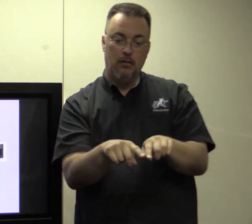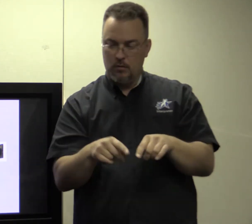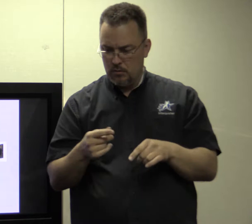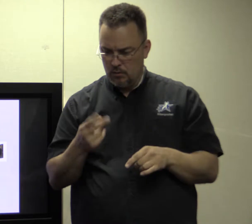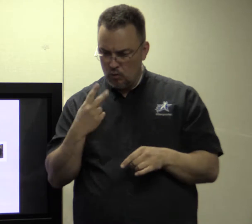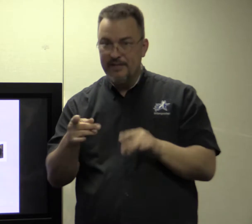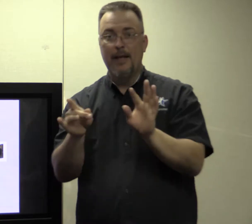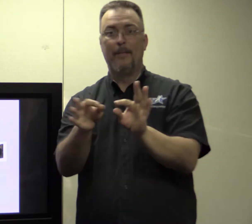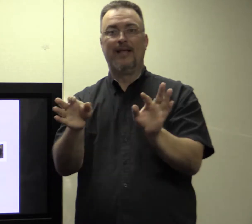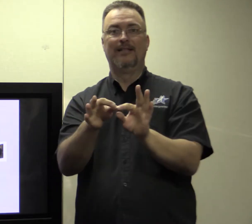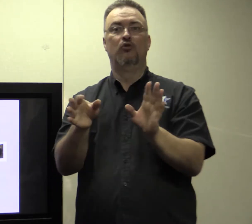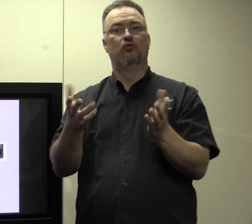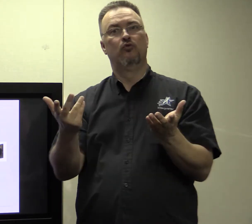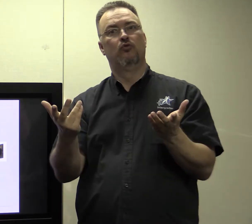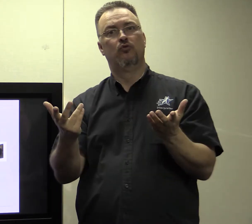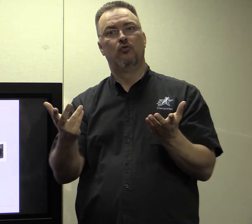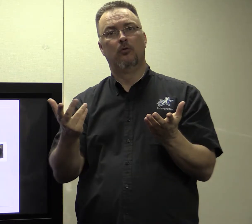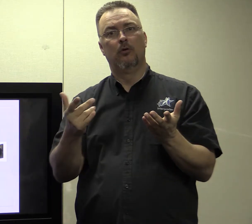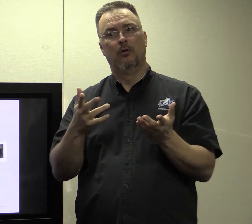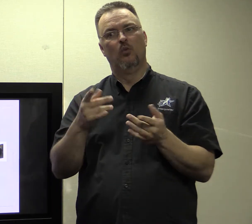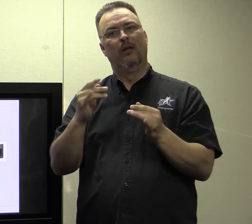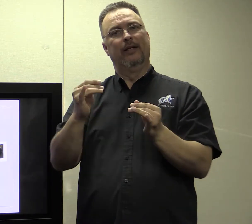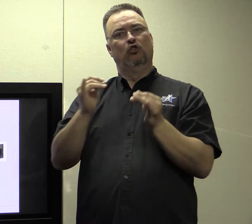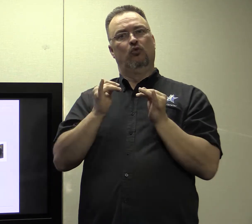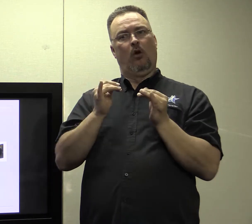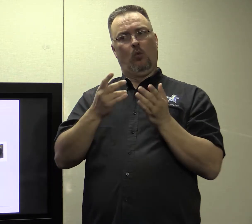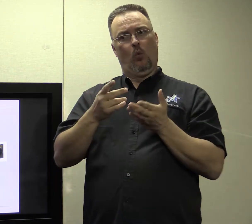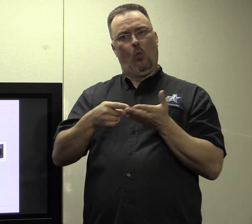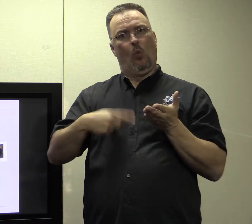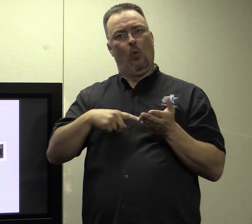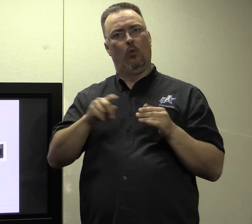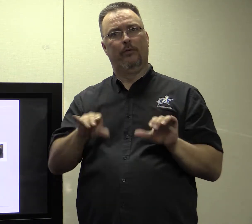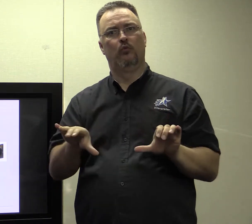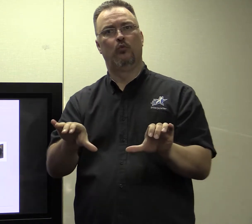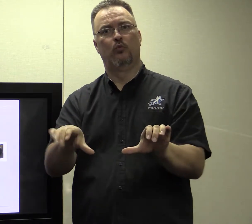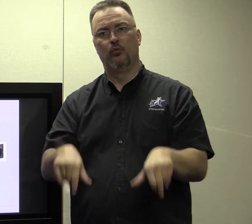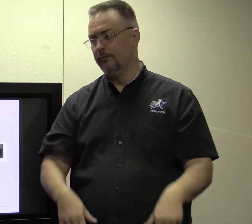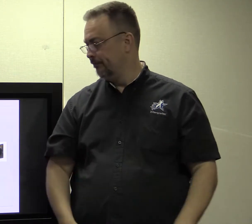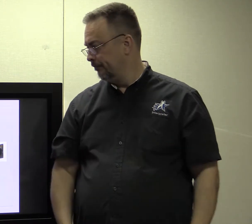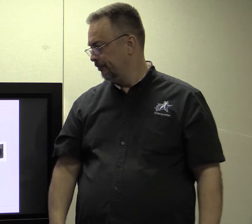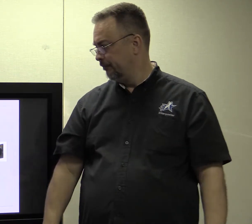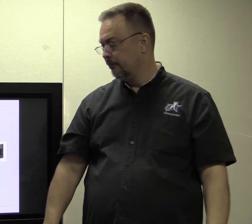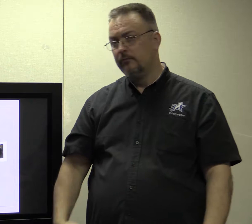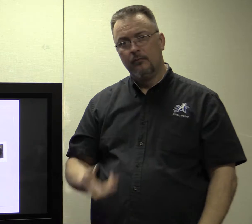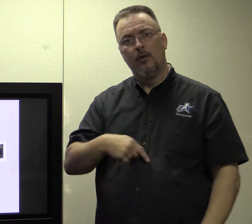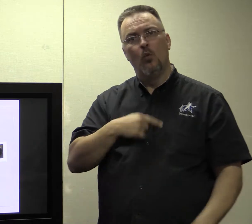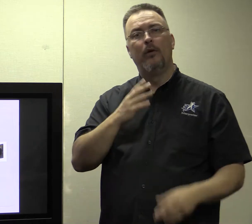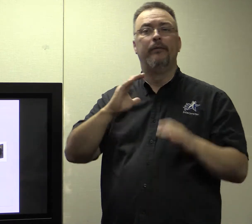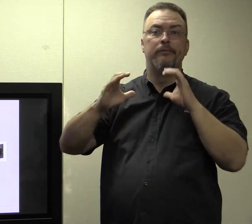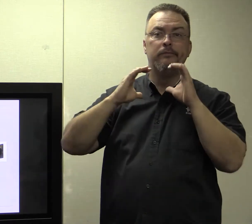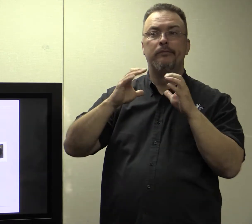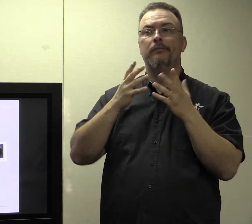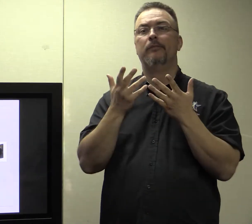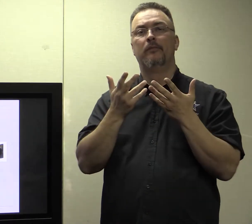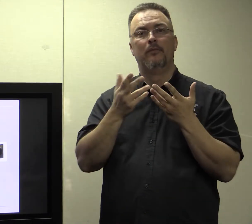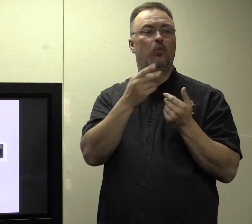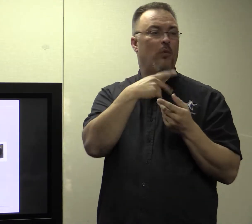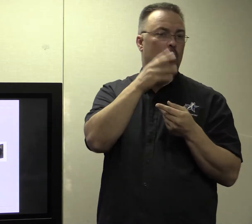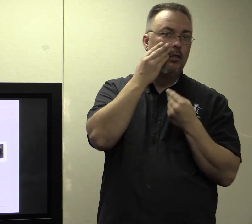that time to tell you further instructions. We will keep you up to date when the new system is